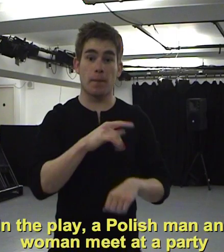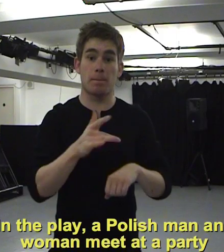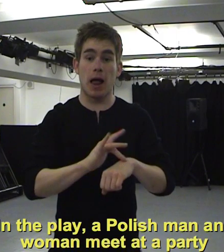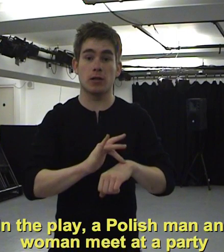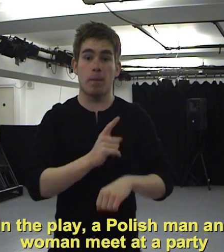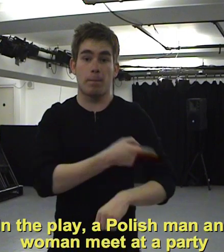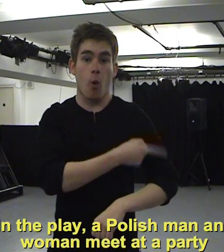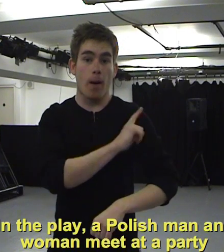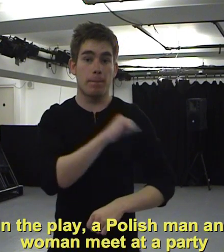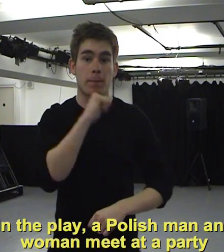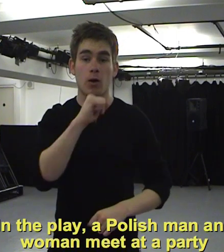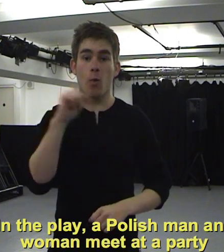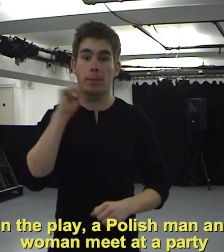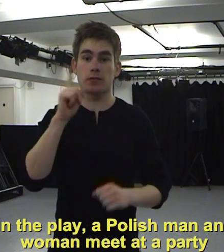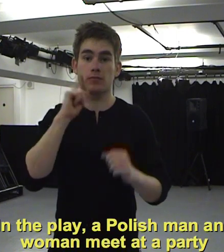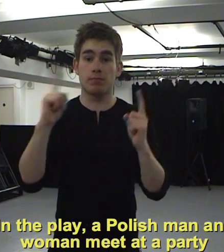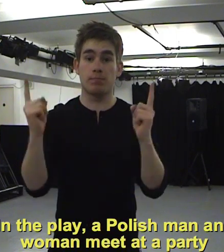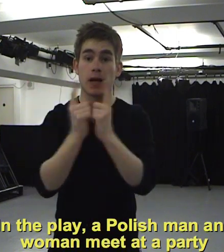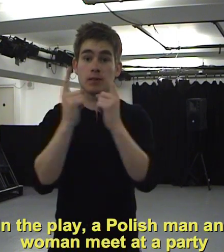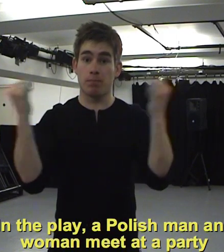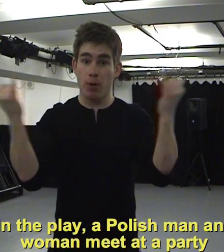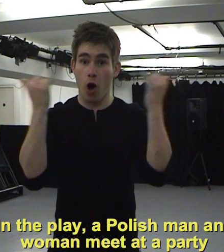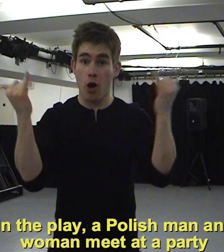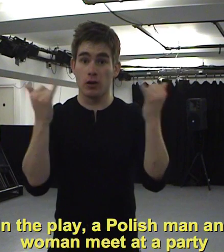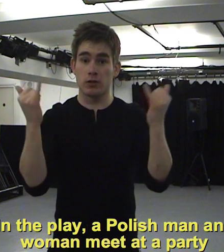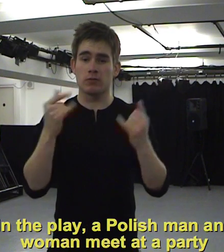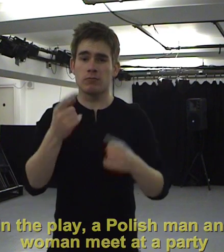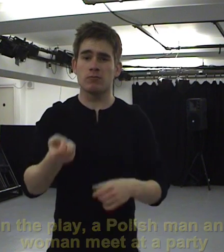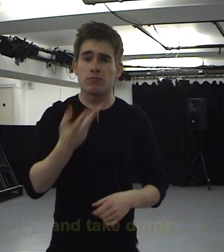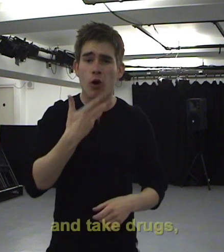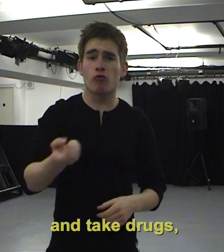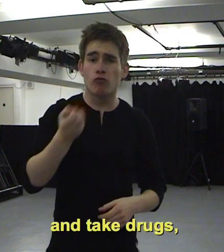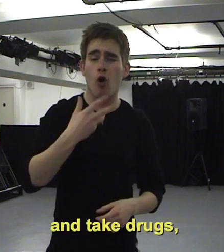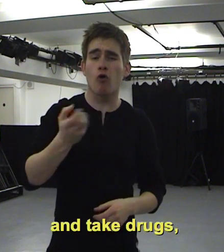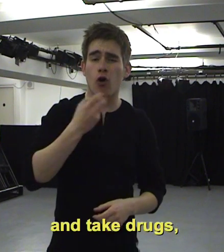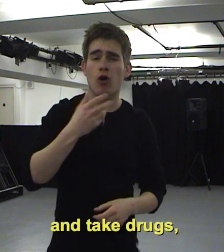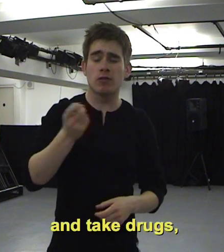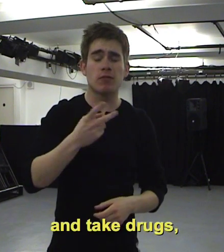In the play, a Polish man and woman meet at a party and take drugs